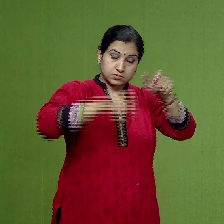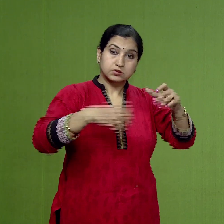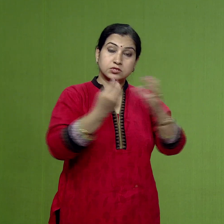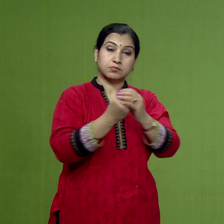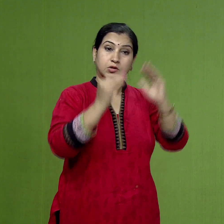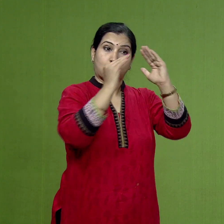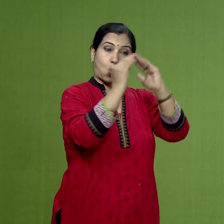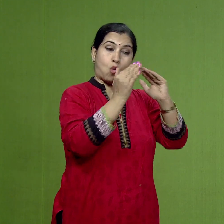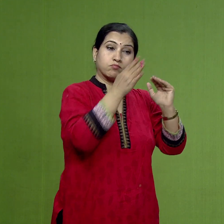door-to-door